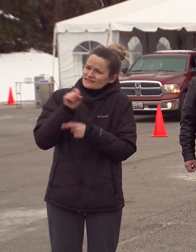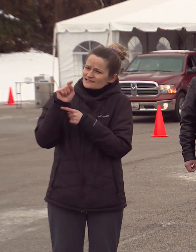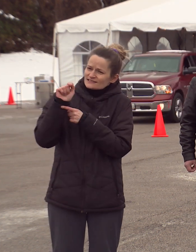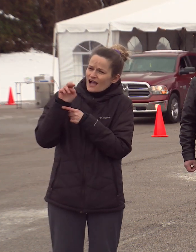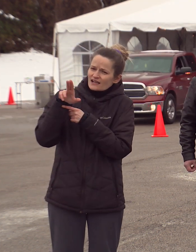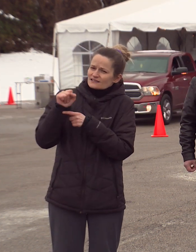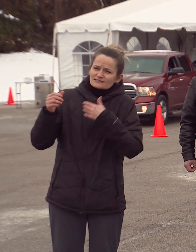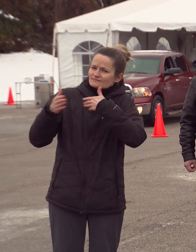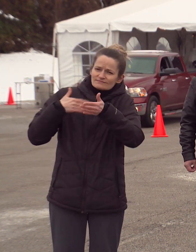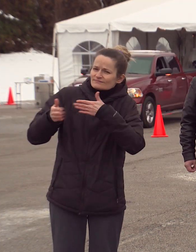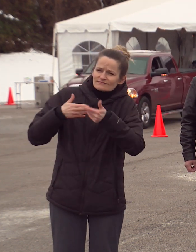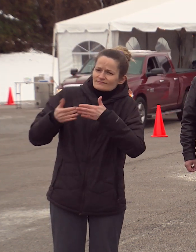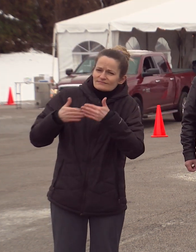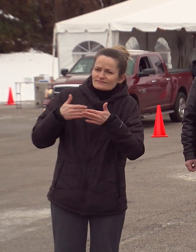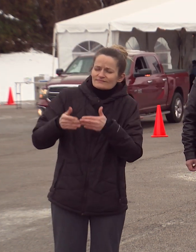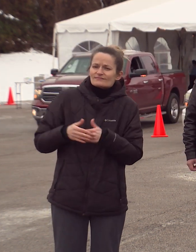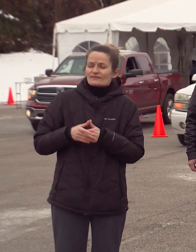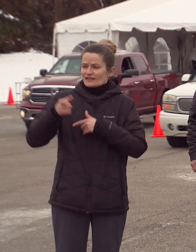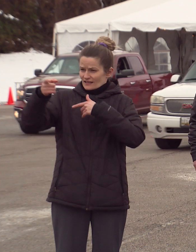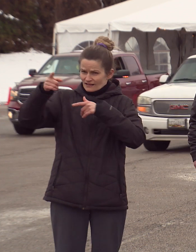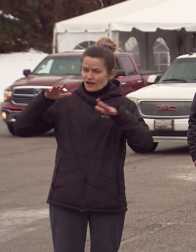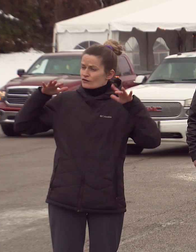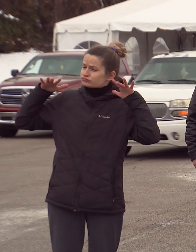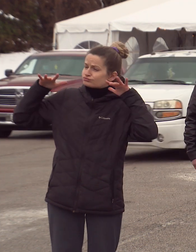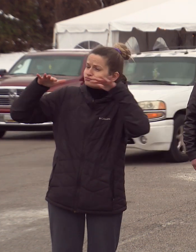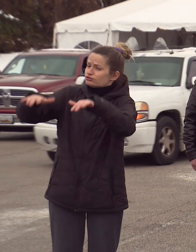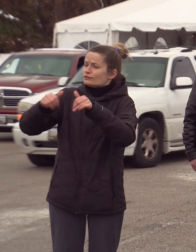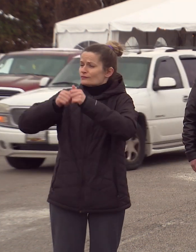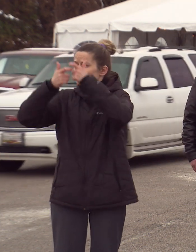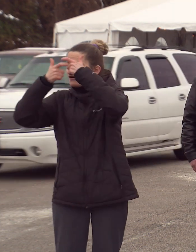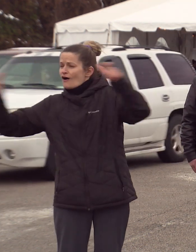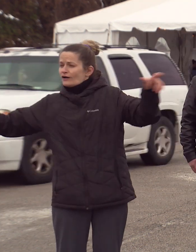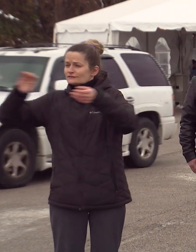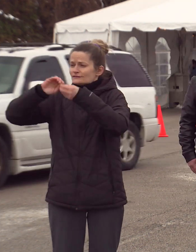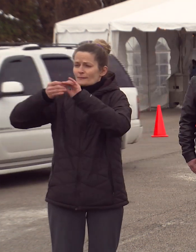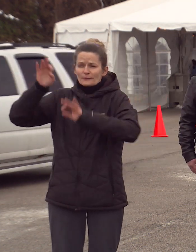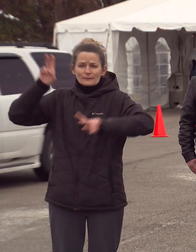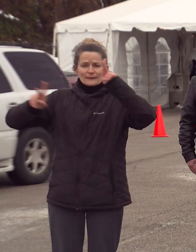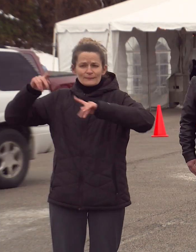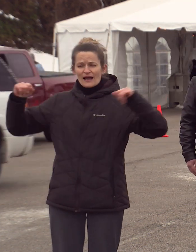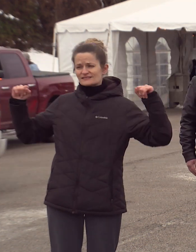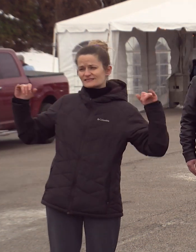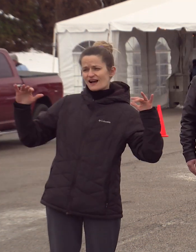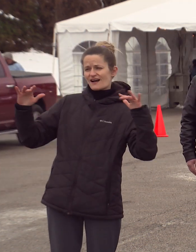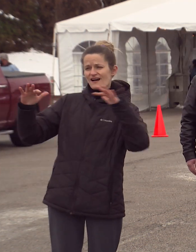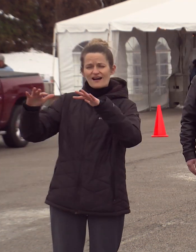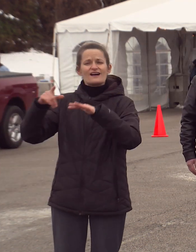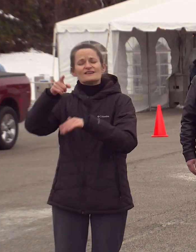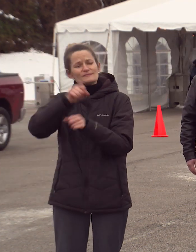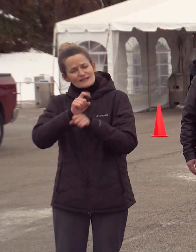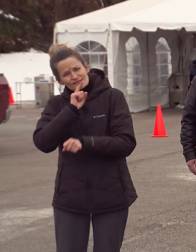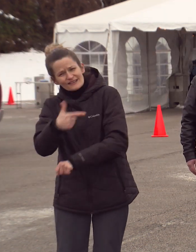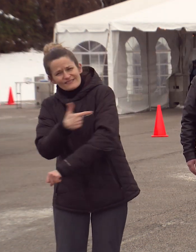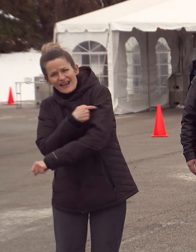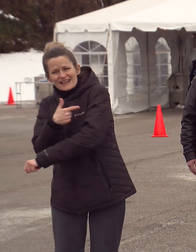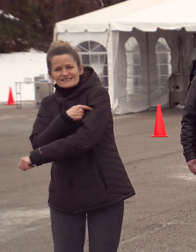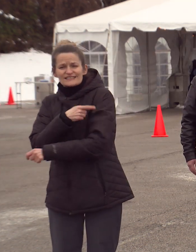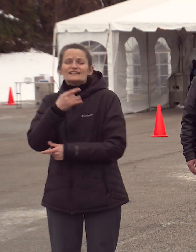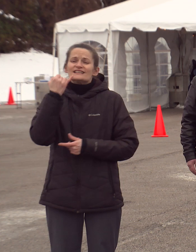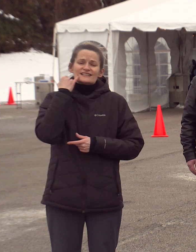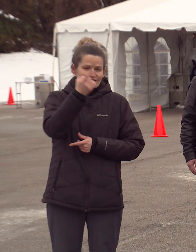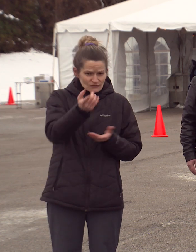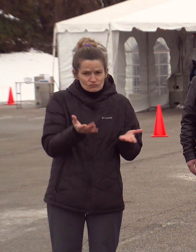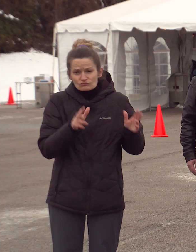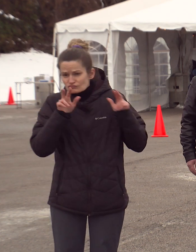you haven't already, please get vaccinated and boosted. If you are already vaccinated and boosted, strongly encourage your friends and family to